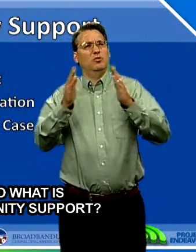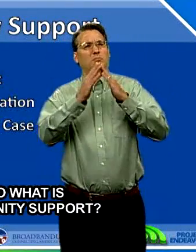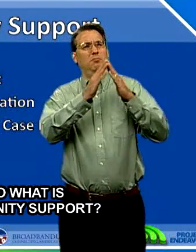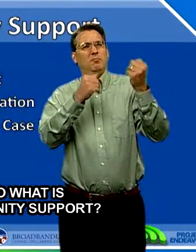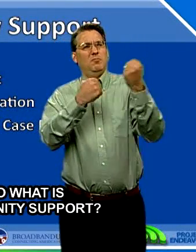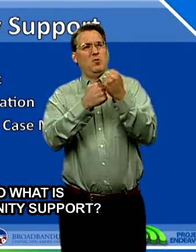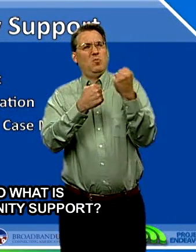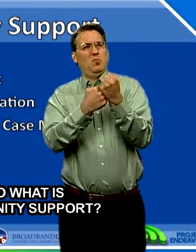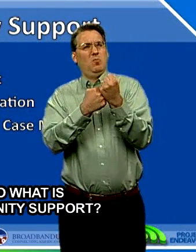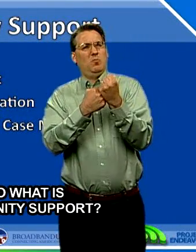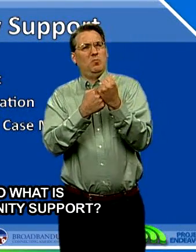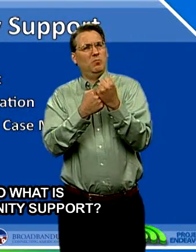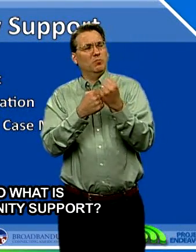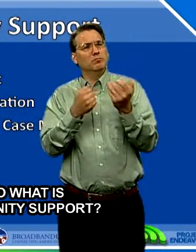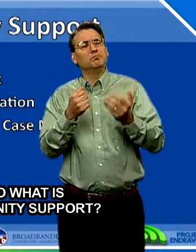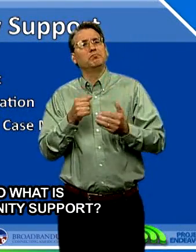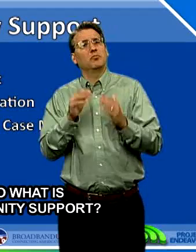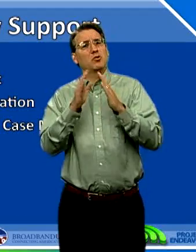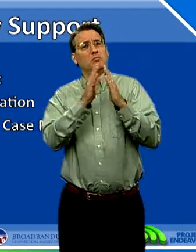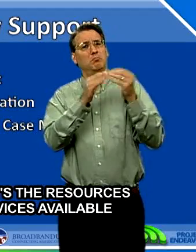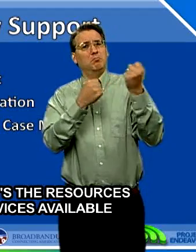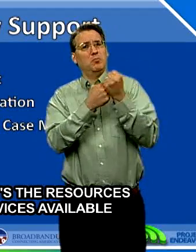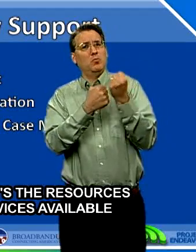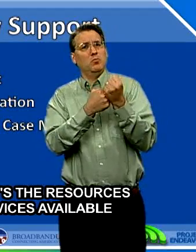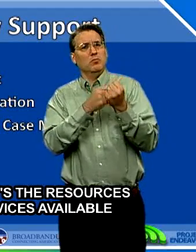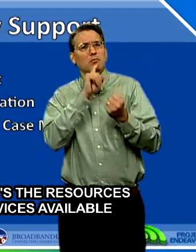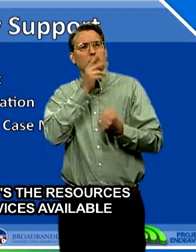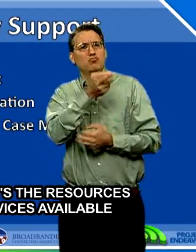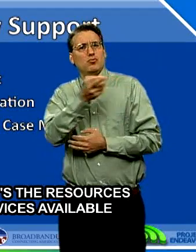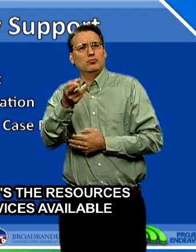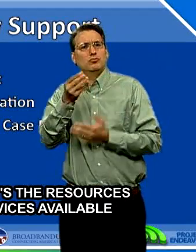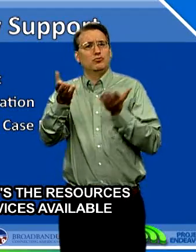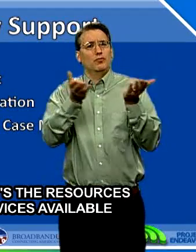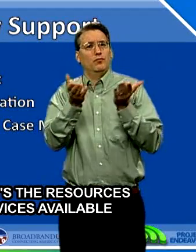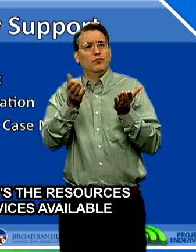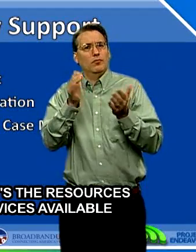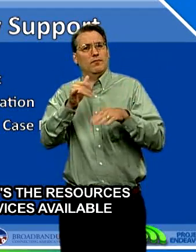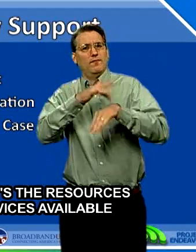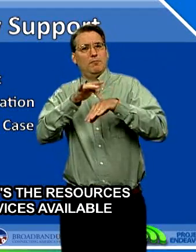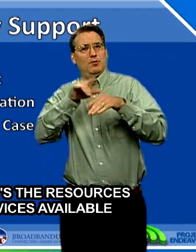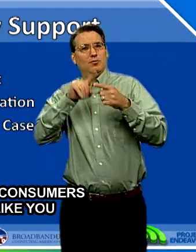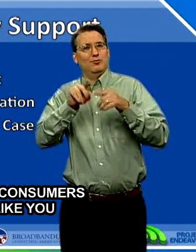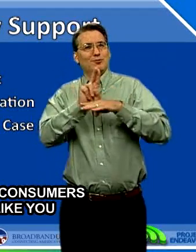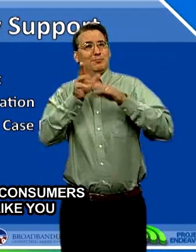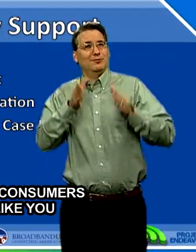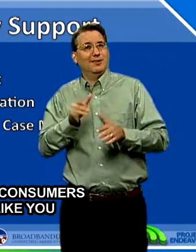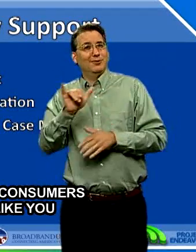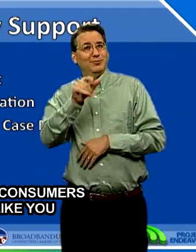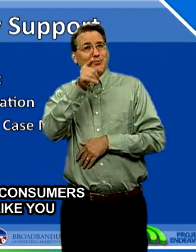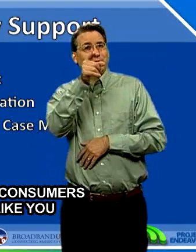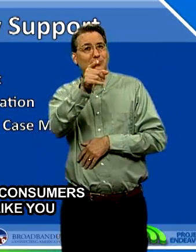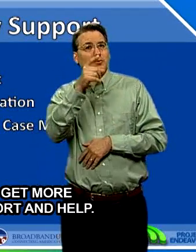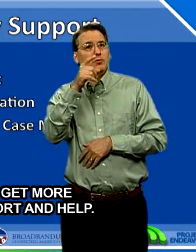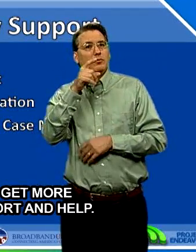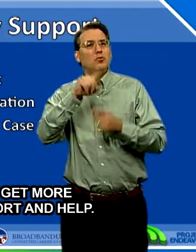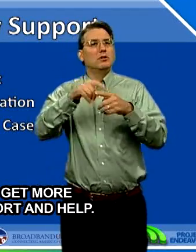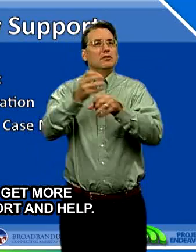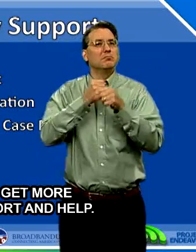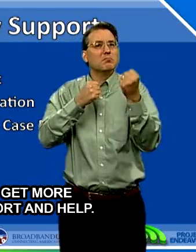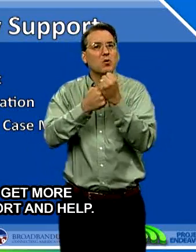So what is community support? Well, that's the resources and services available for consumers like you to get more support and